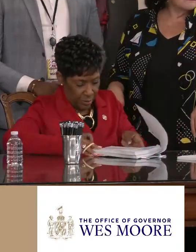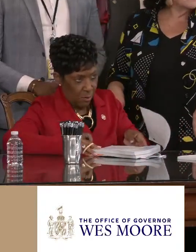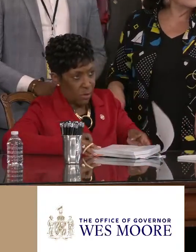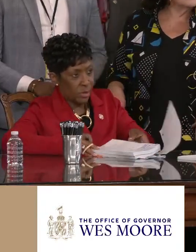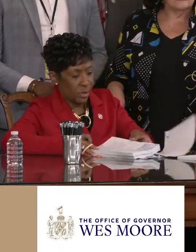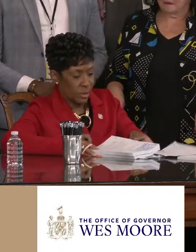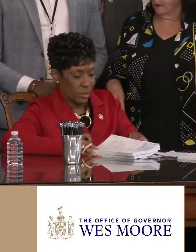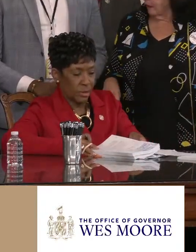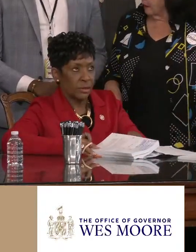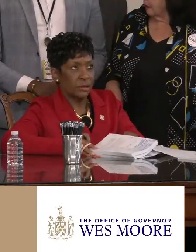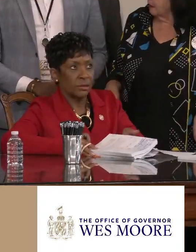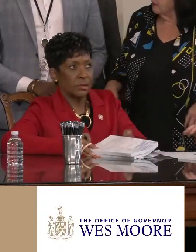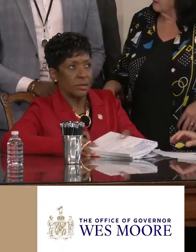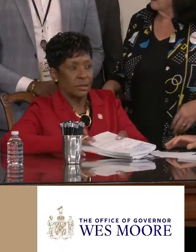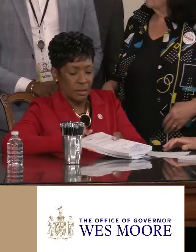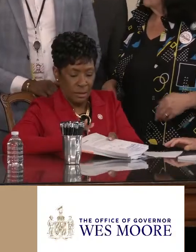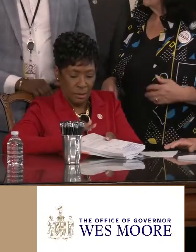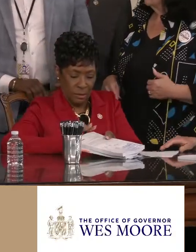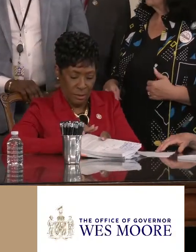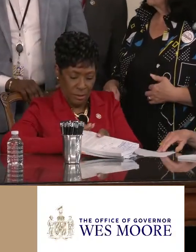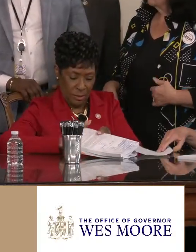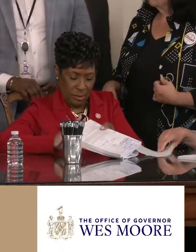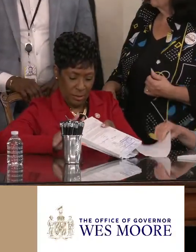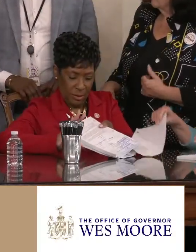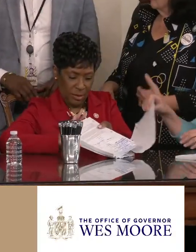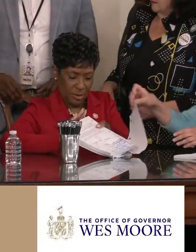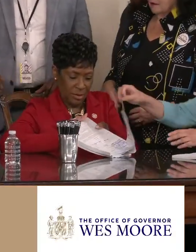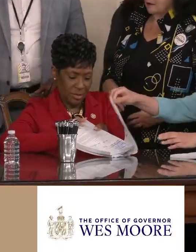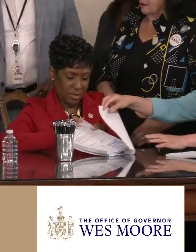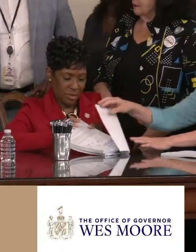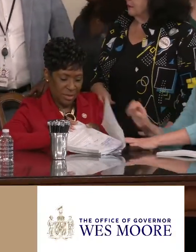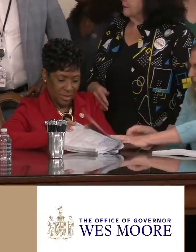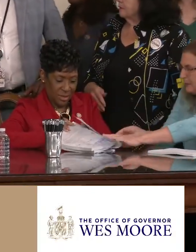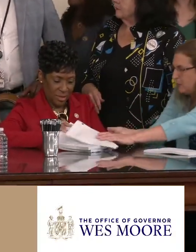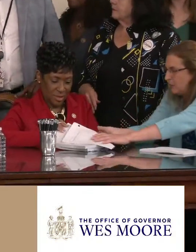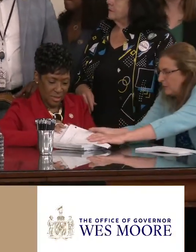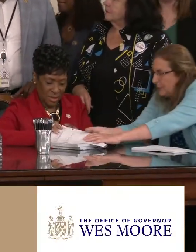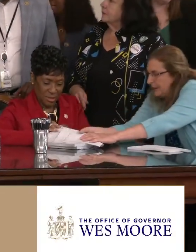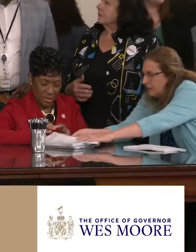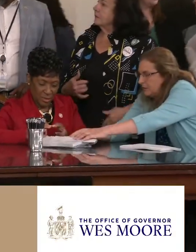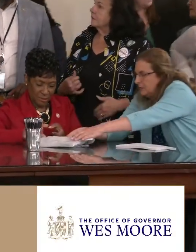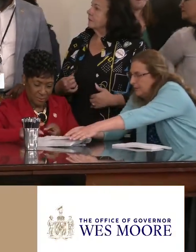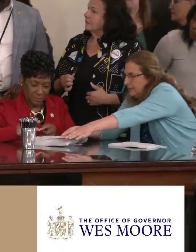We have enough people, we're going to squeeze in 2 rows. If you can squeeze into a second row here. Come this way, please.